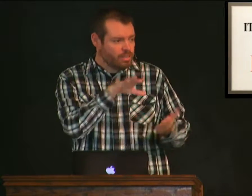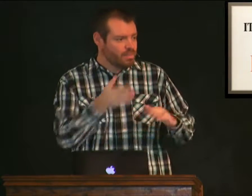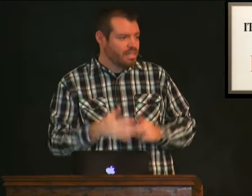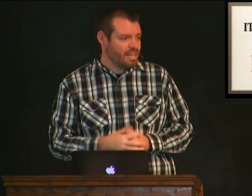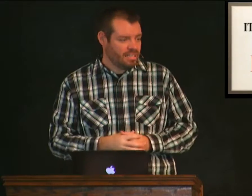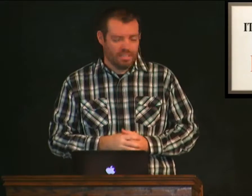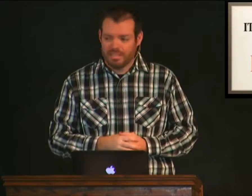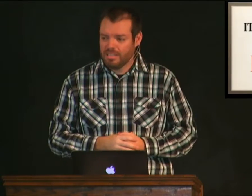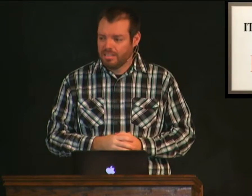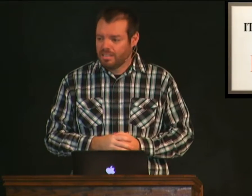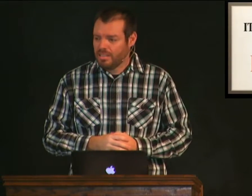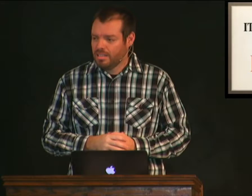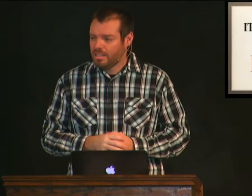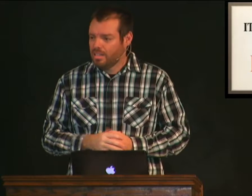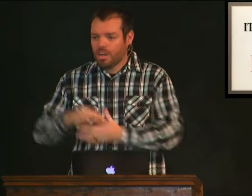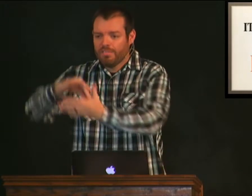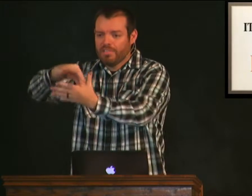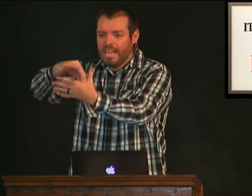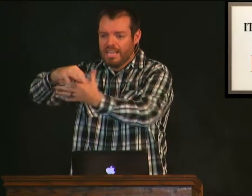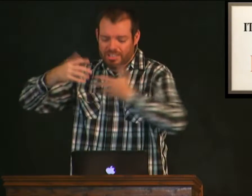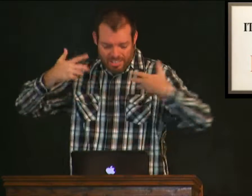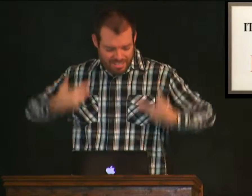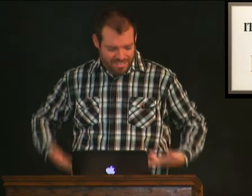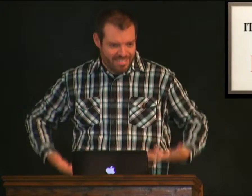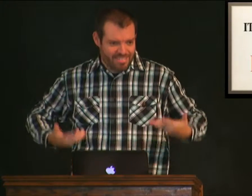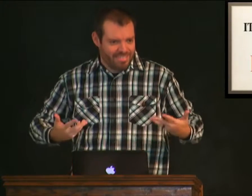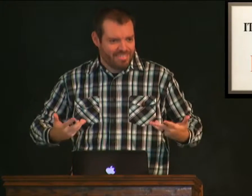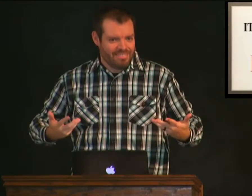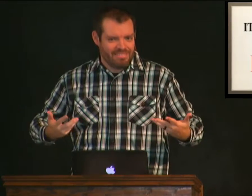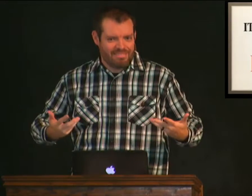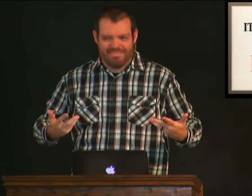Our spirits were dead. Our flesh